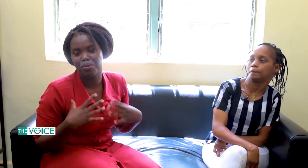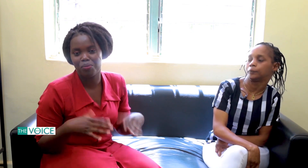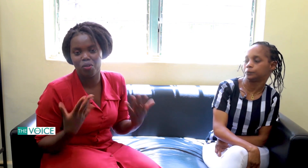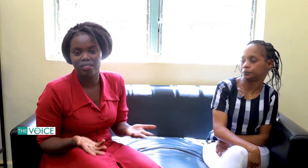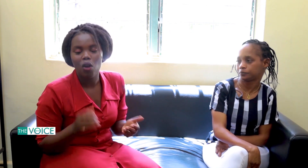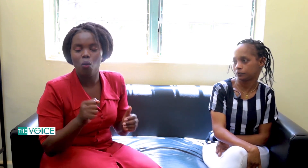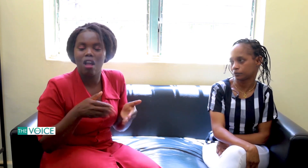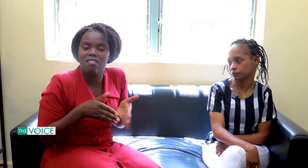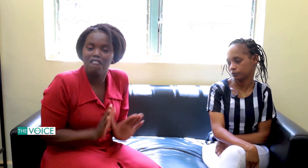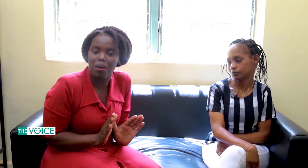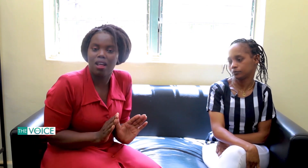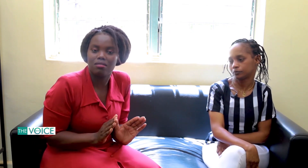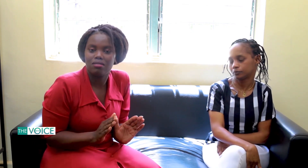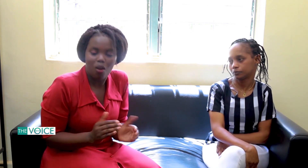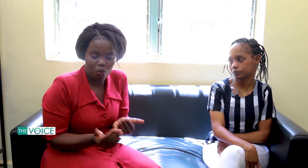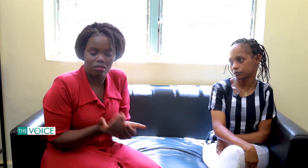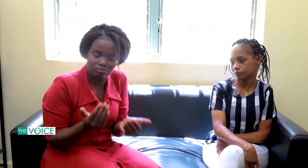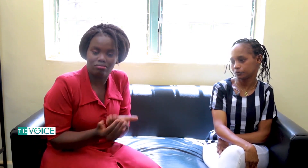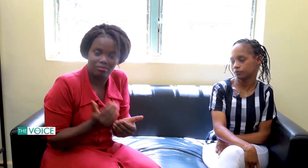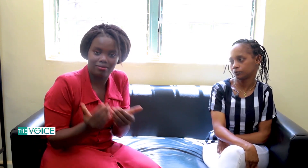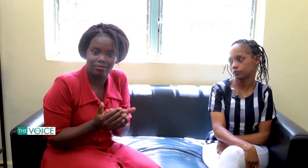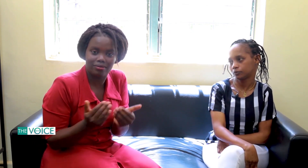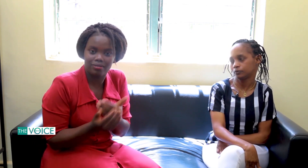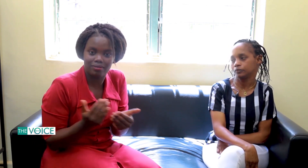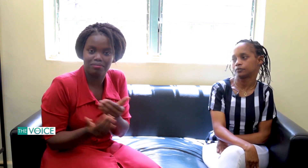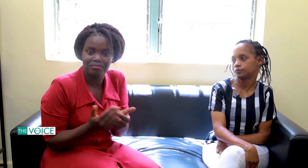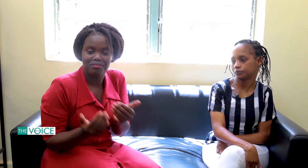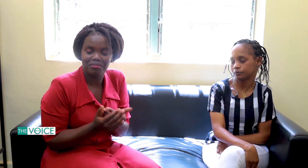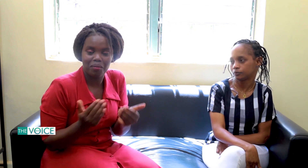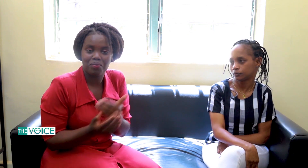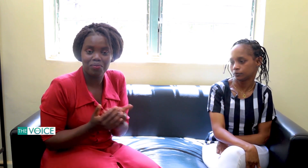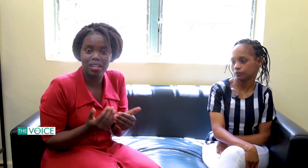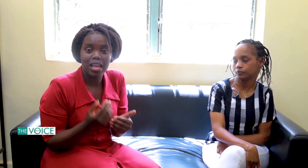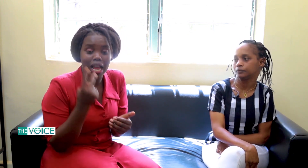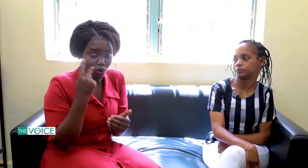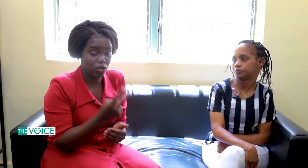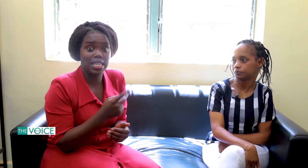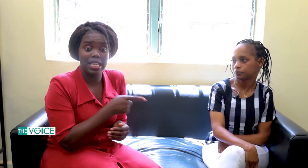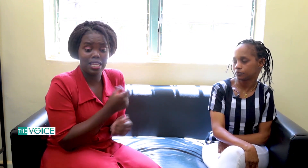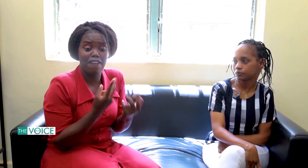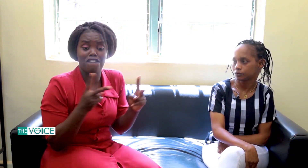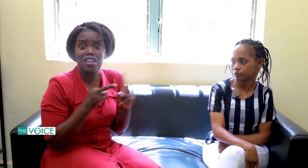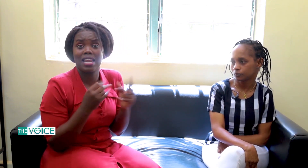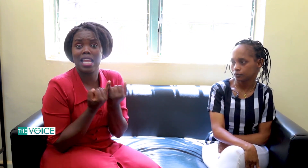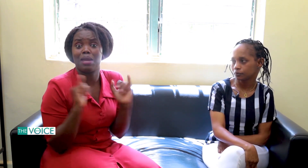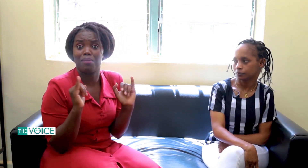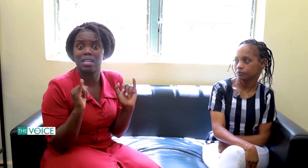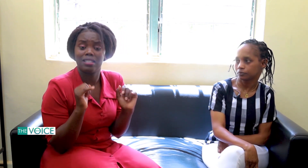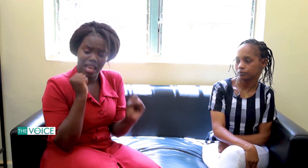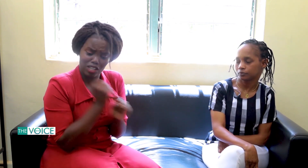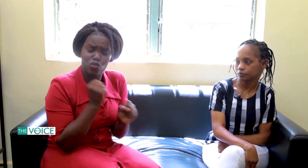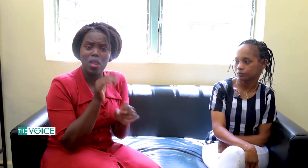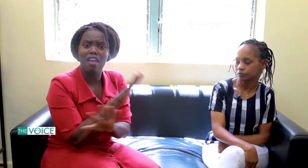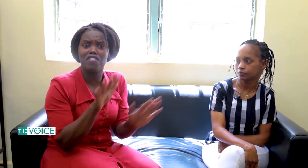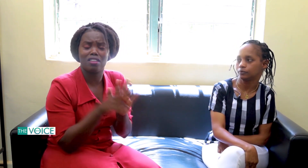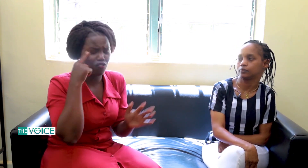let them feel as normal because they are normal and they can give birth and they can care for children. And you see,